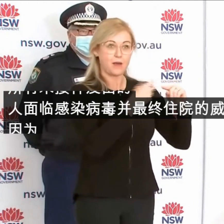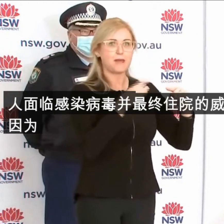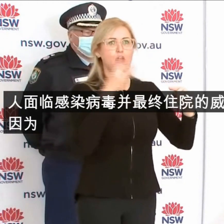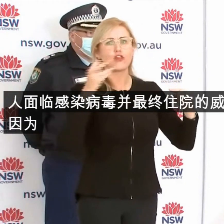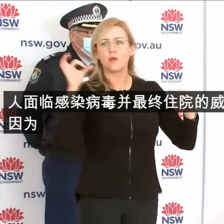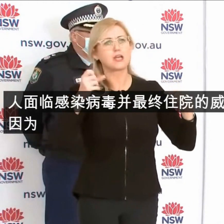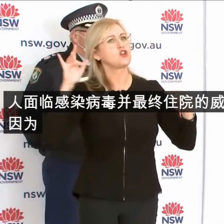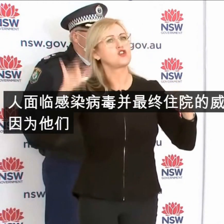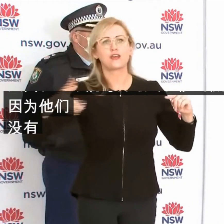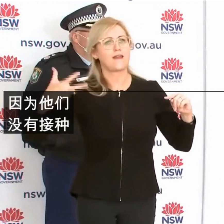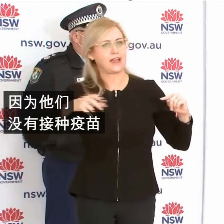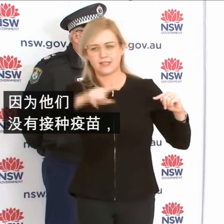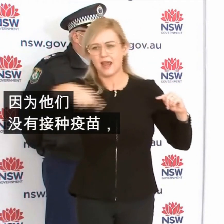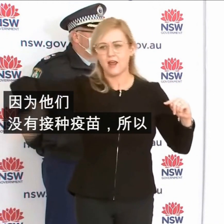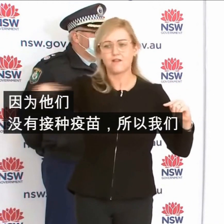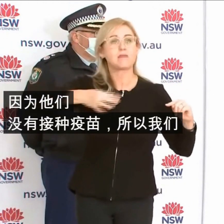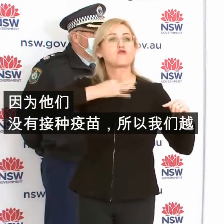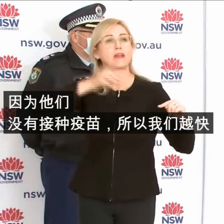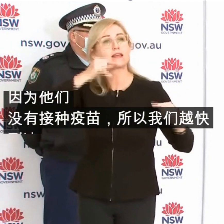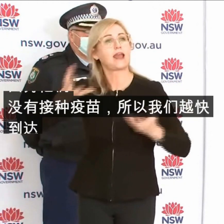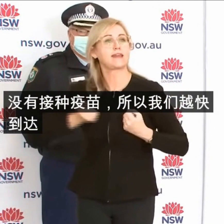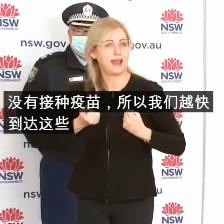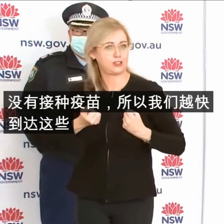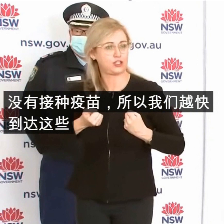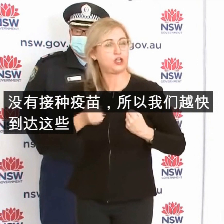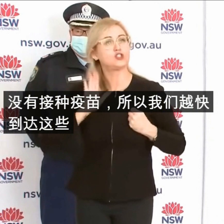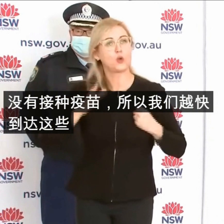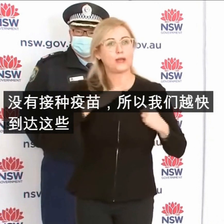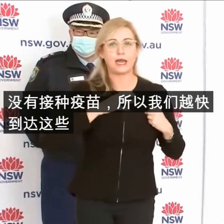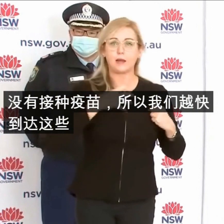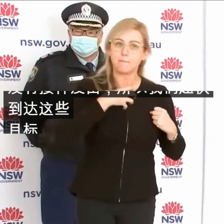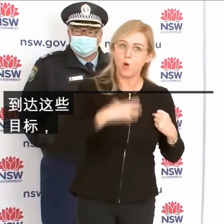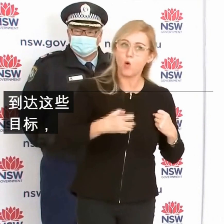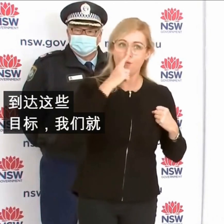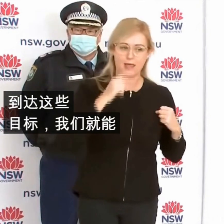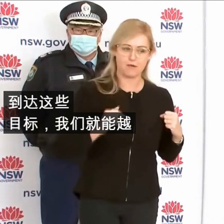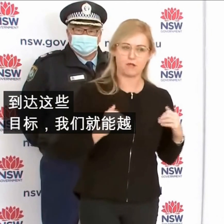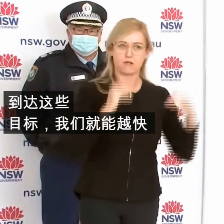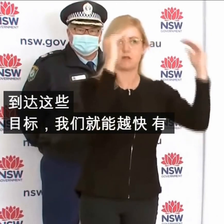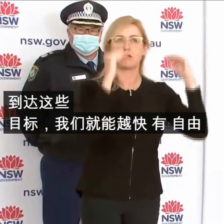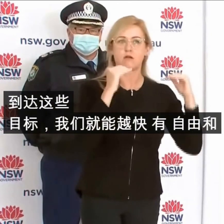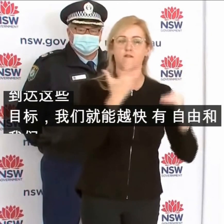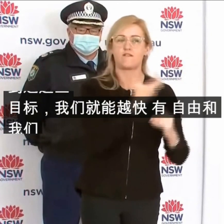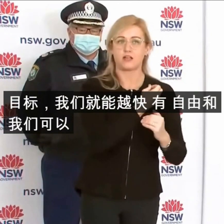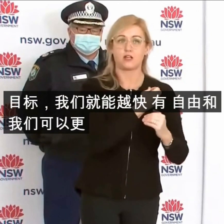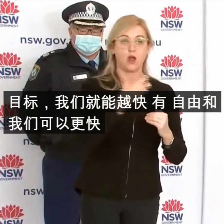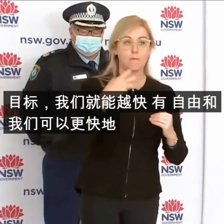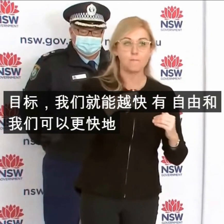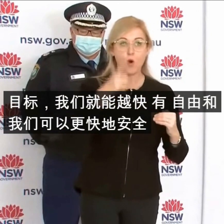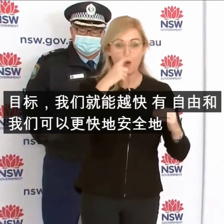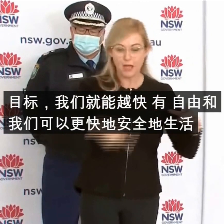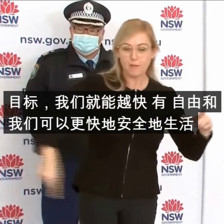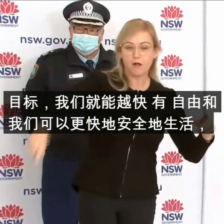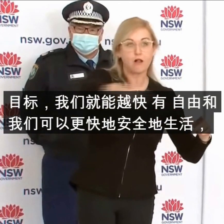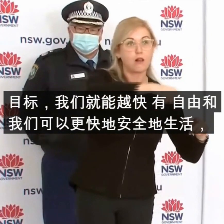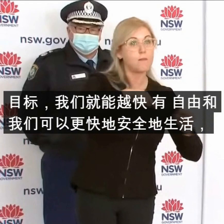the virus and ending up in hospital because they're not vaccinated. So the quicker we can get to those targets, the quicker we can have freedoms and the quicker we can live